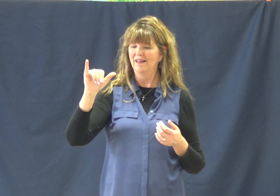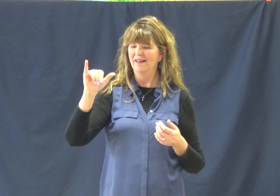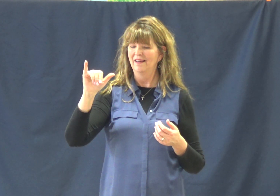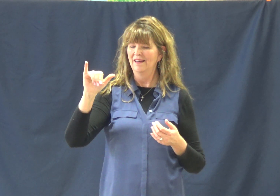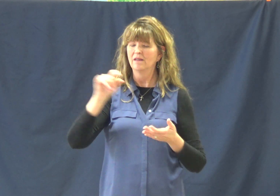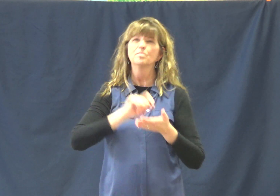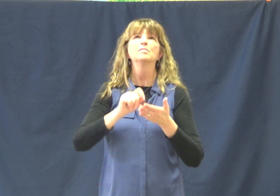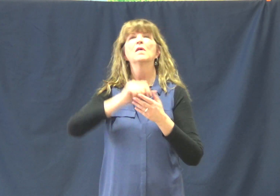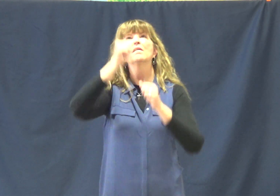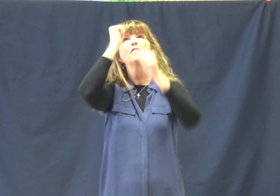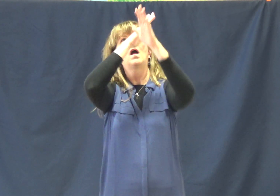doxology.